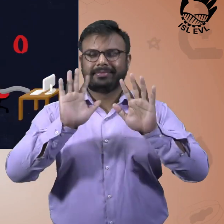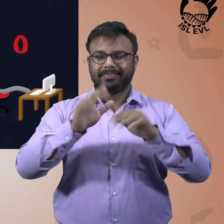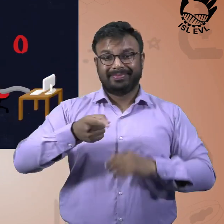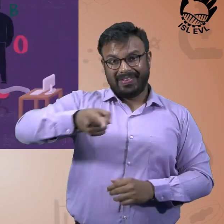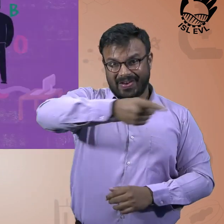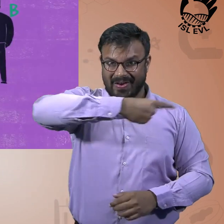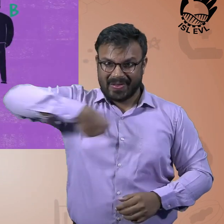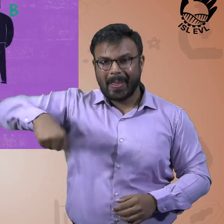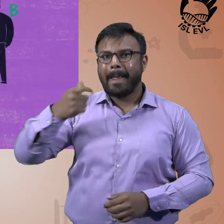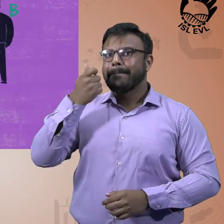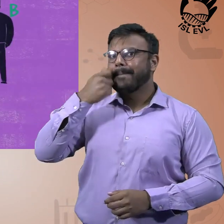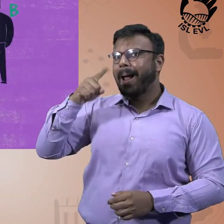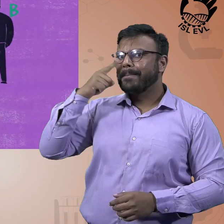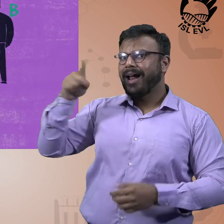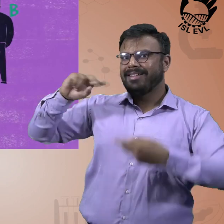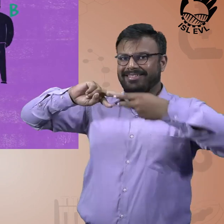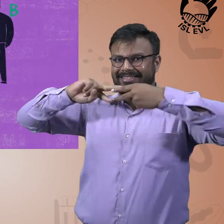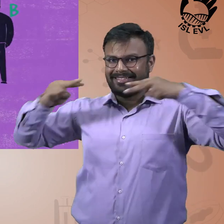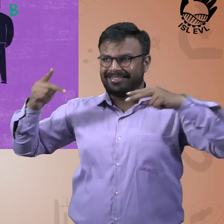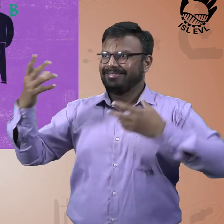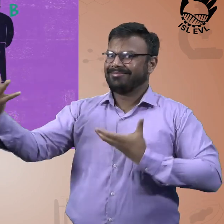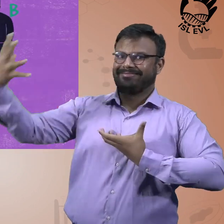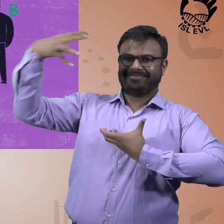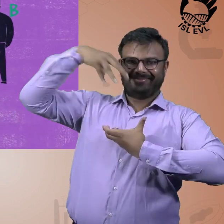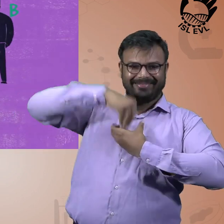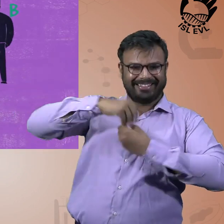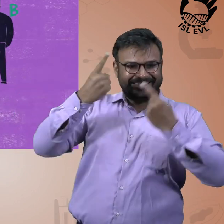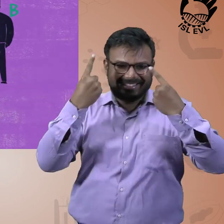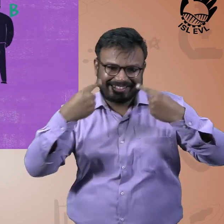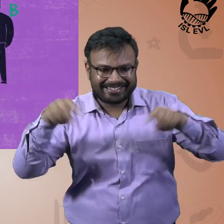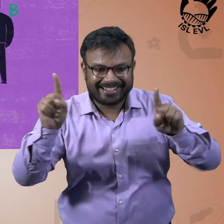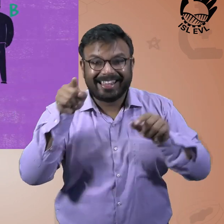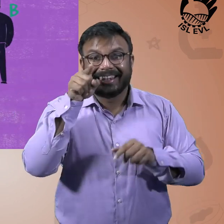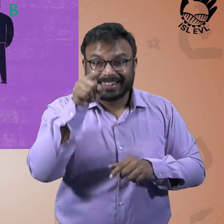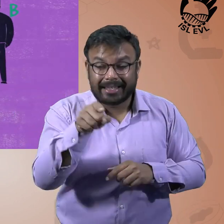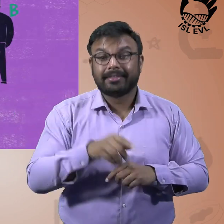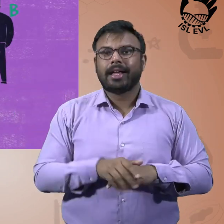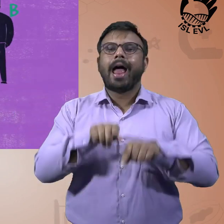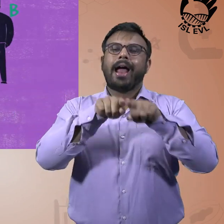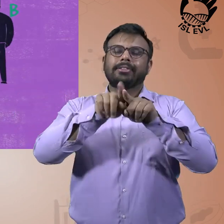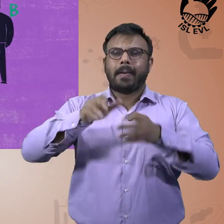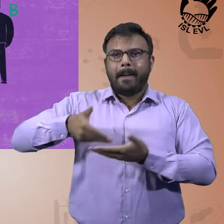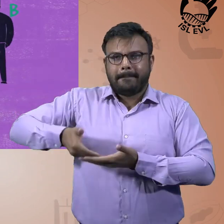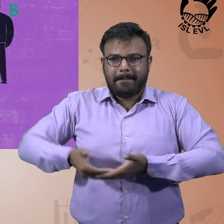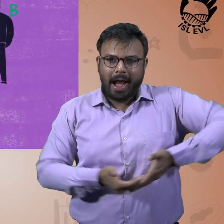As human beings inherit one copy of each gene from each parent,